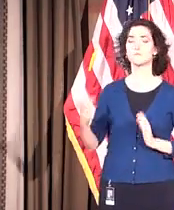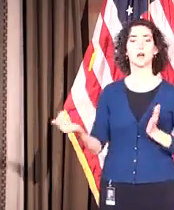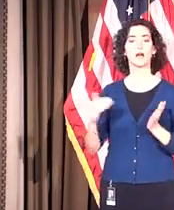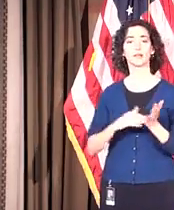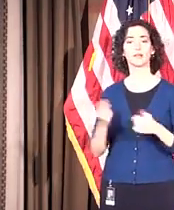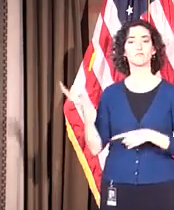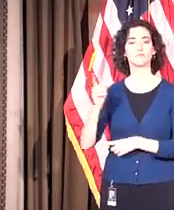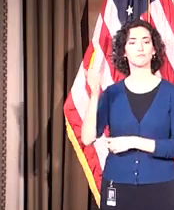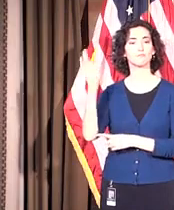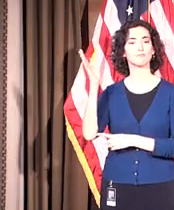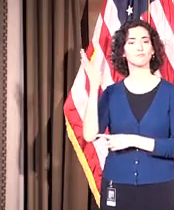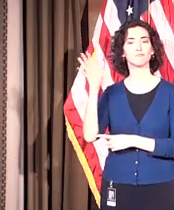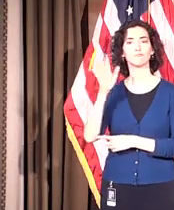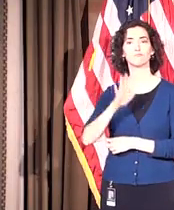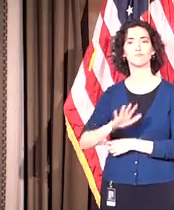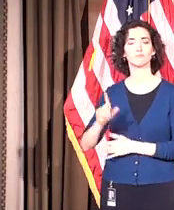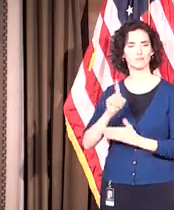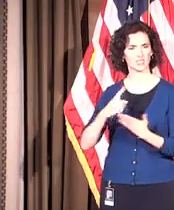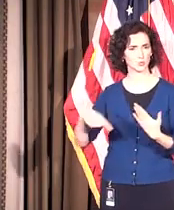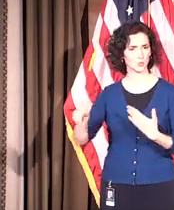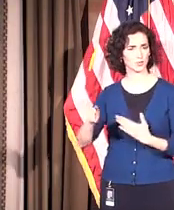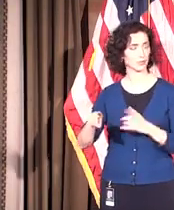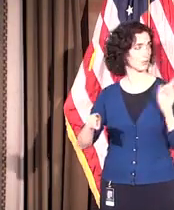another press briefing with you next week.